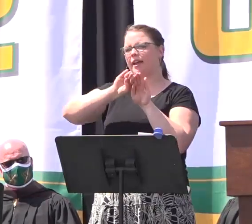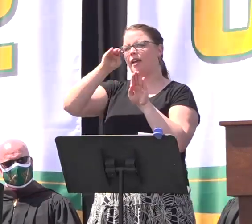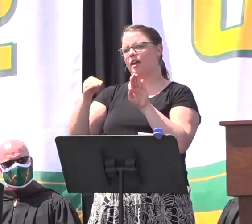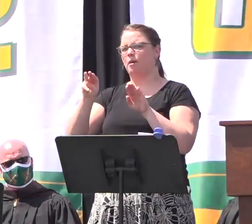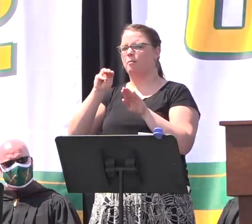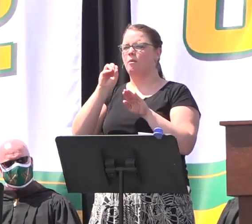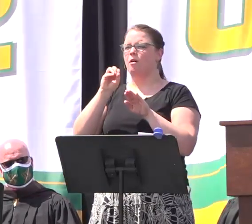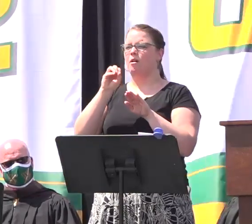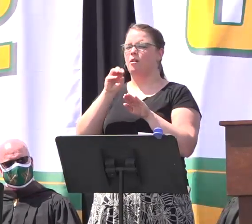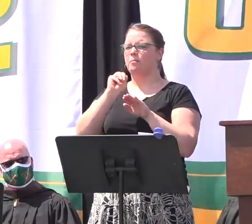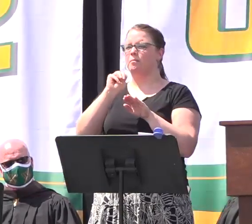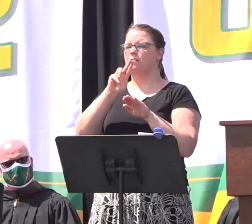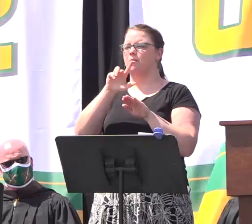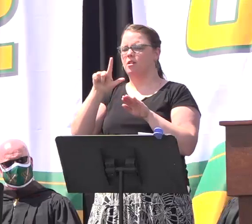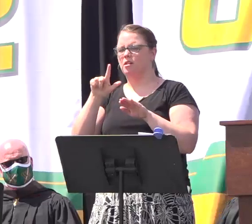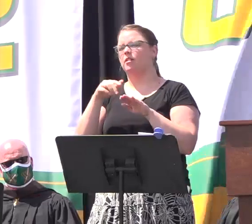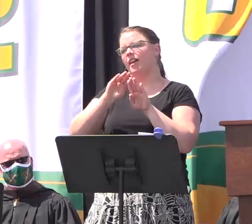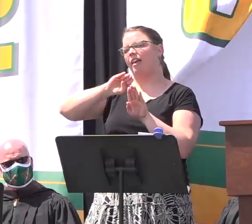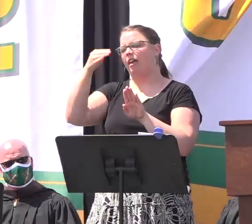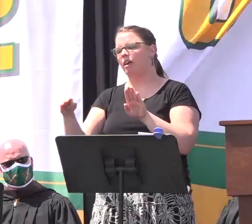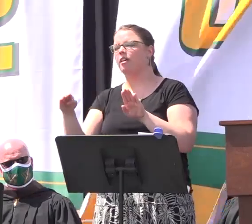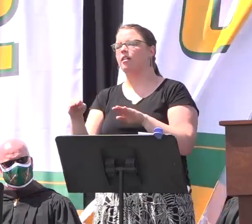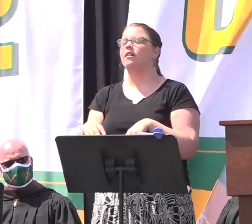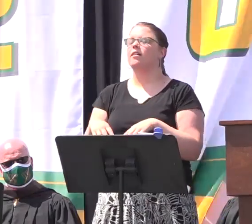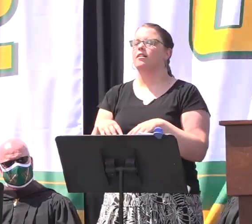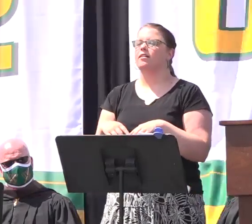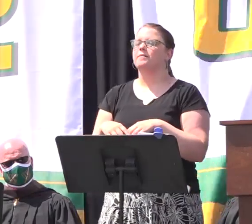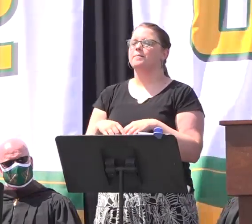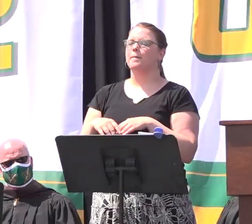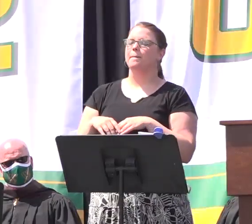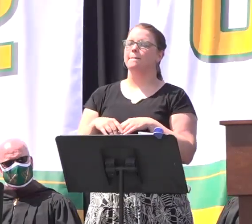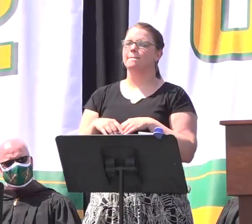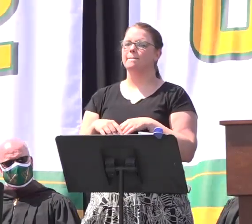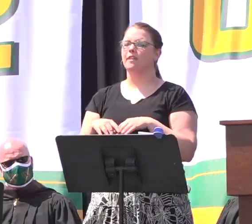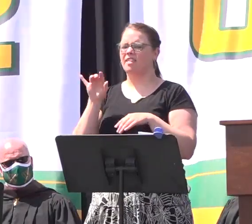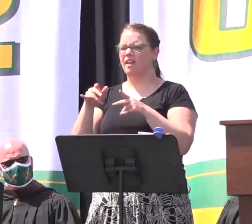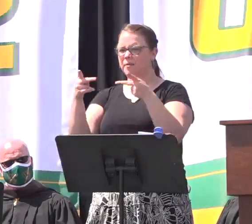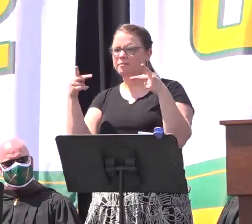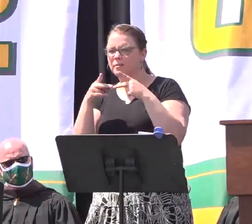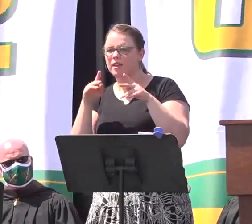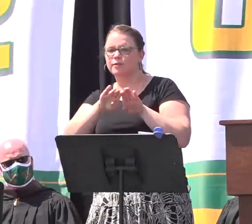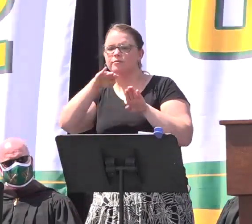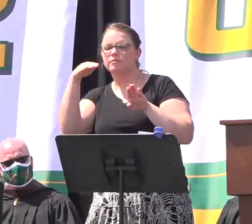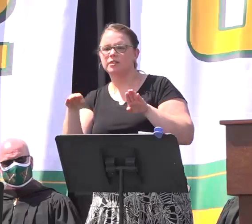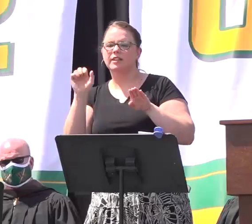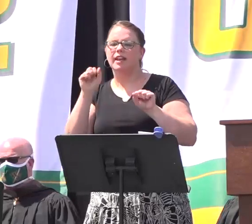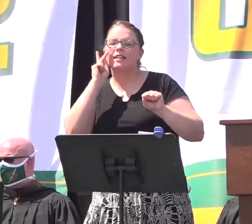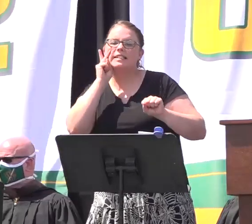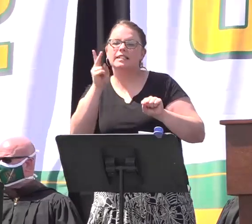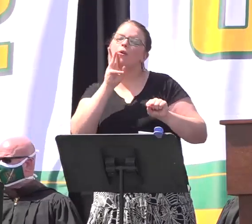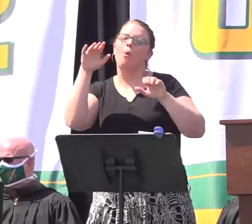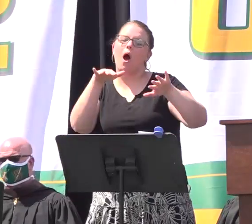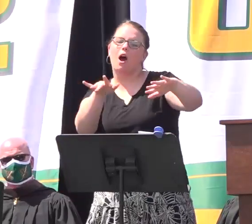Scotland. That's the word, it's a hill, a bluff that overlooks the ocean or water, body of water. And it's